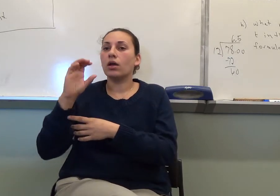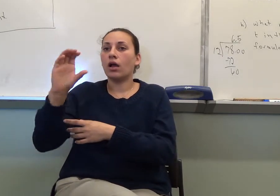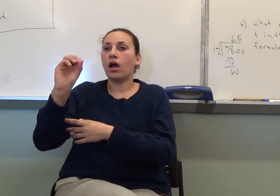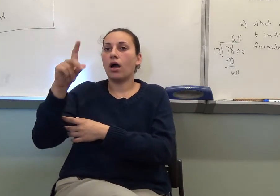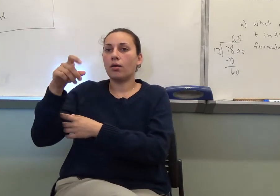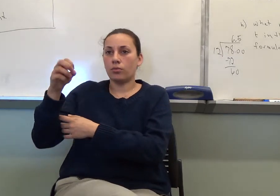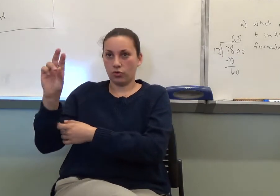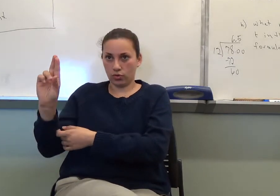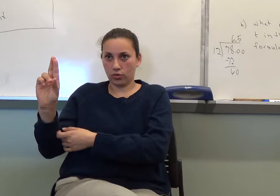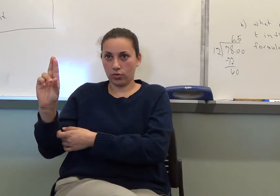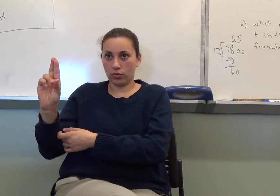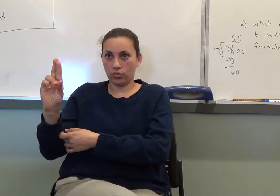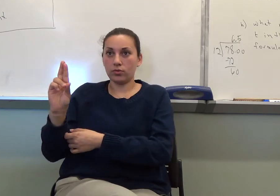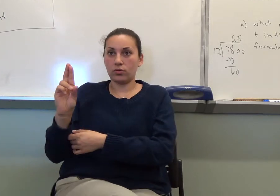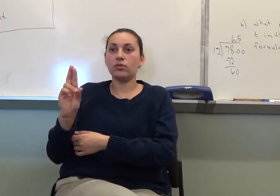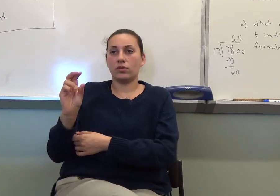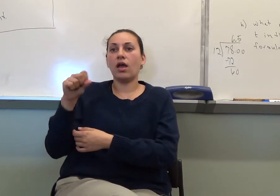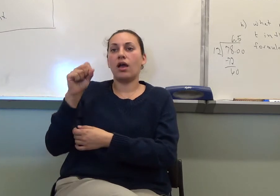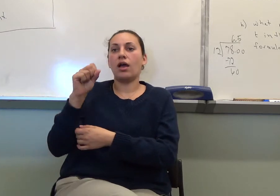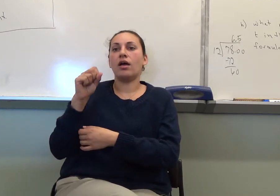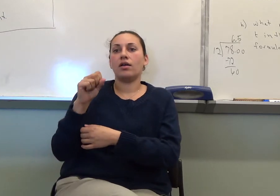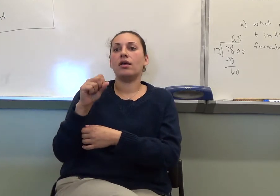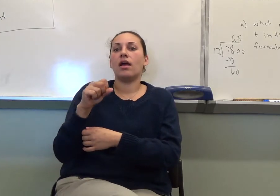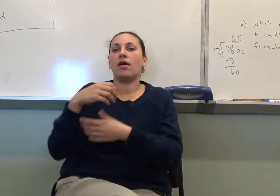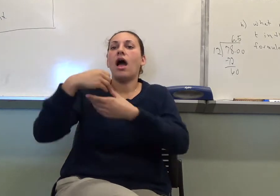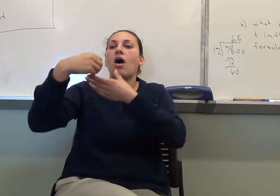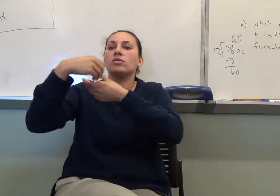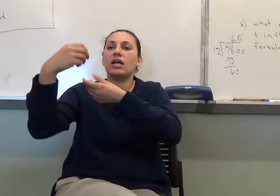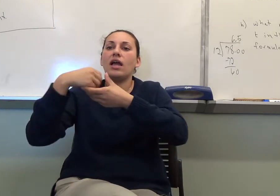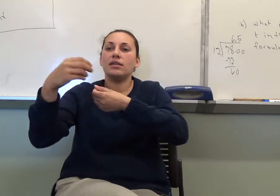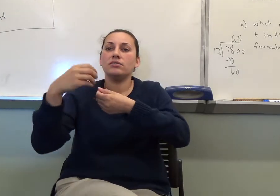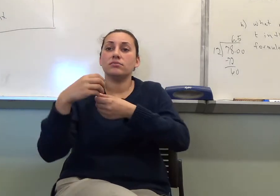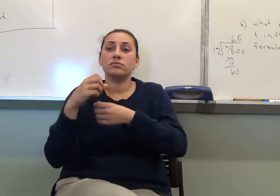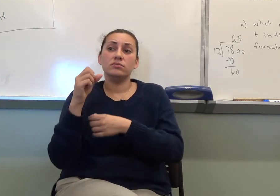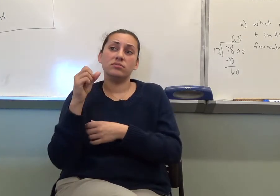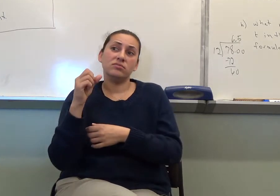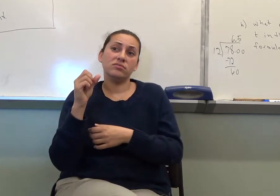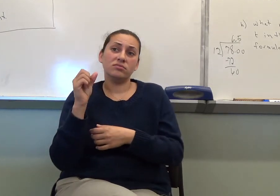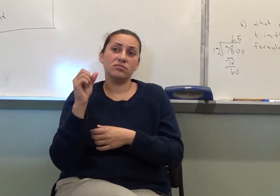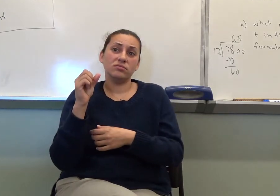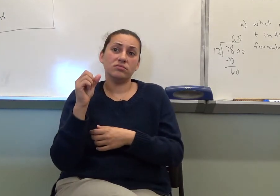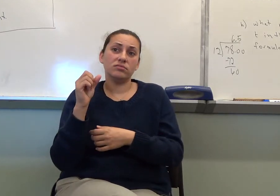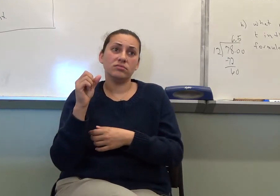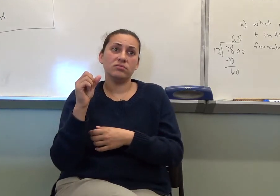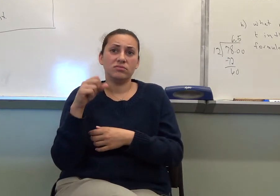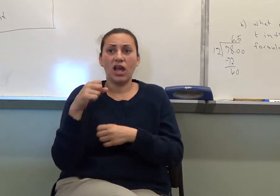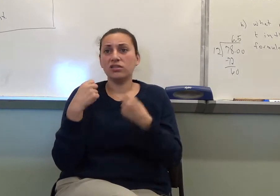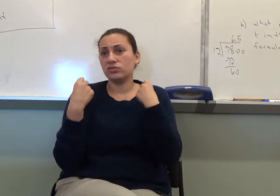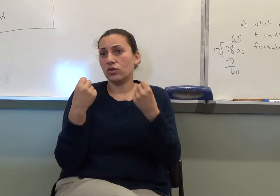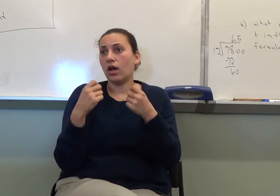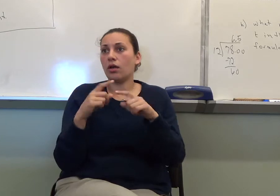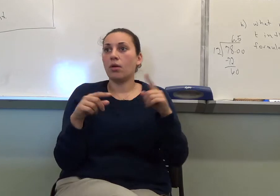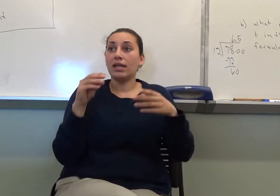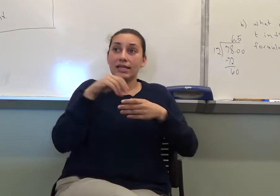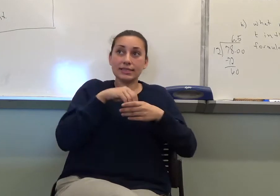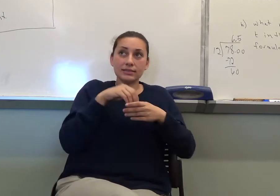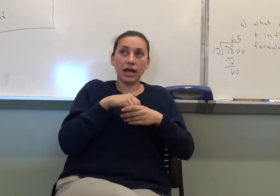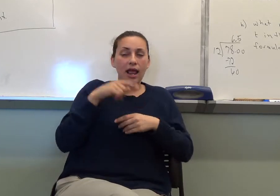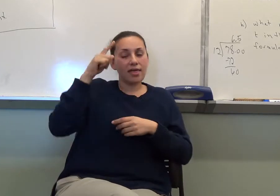N, which is annual, once a year, and then over here, we're going to have N times T, so it's going to be 1 times